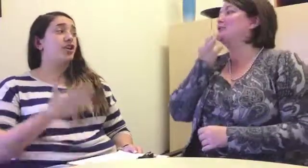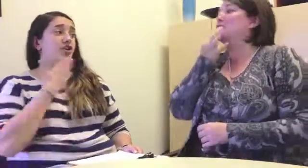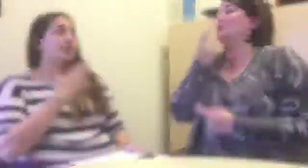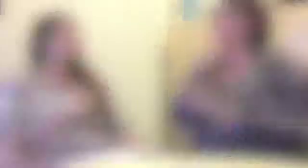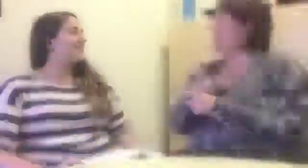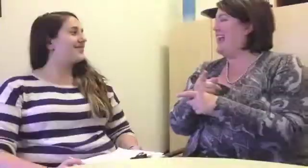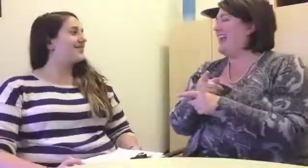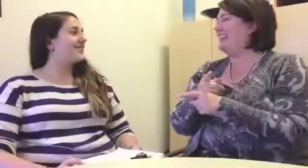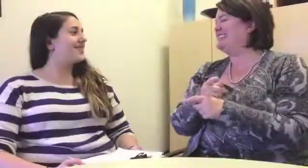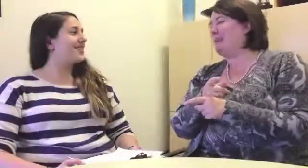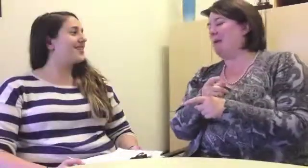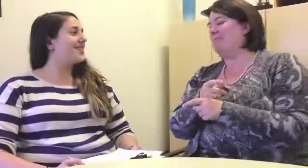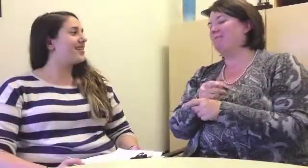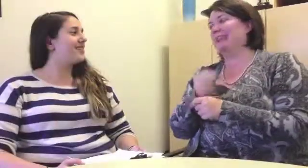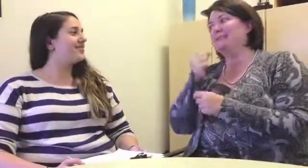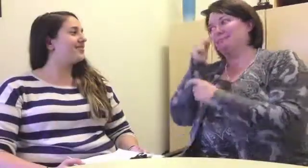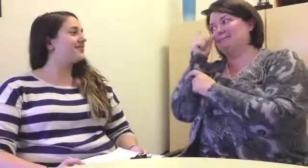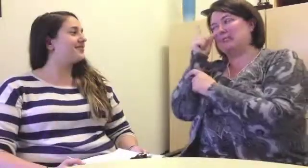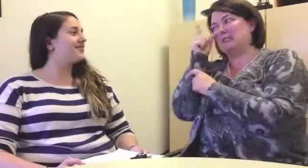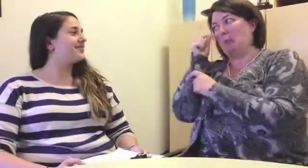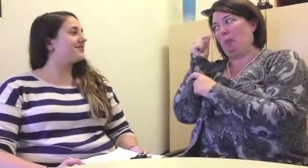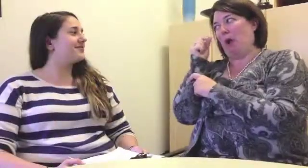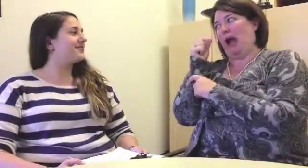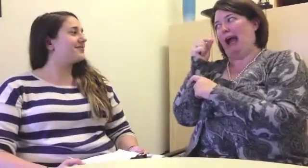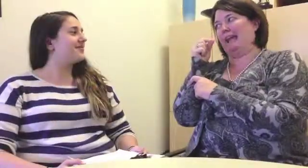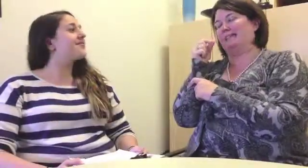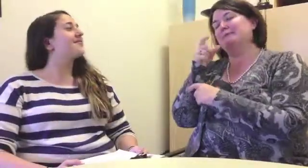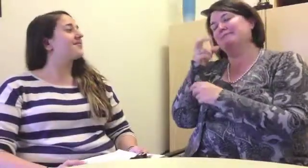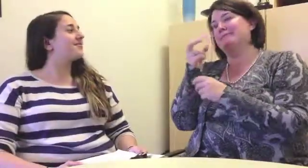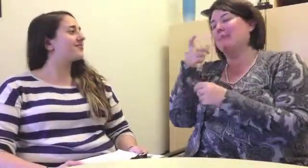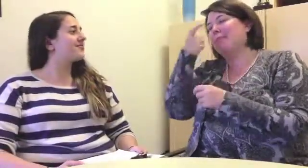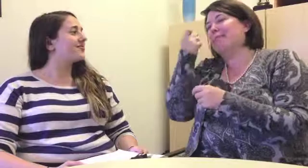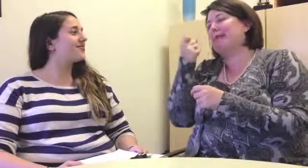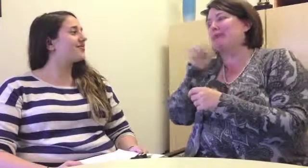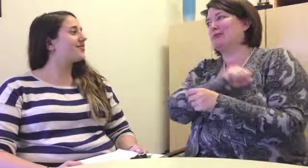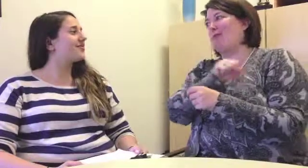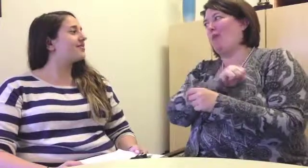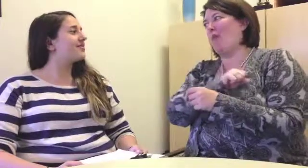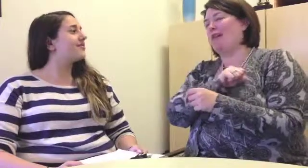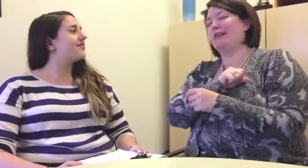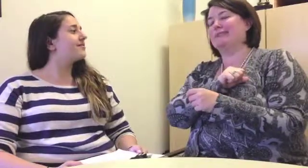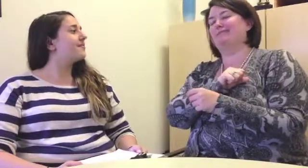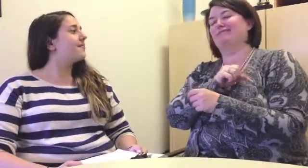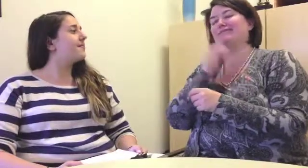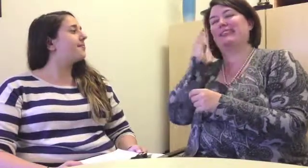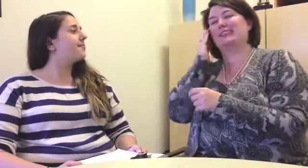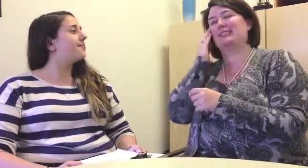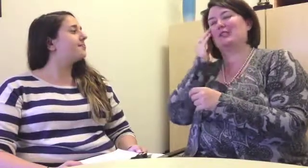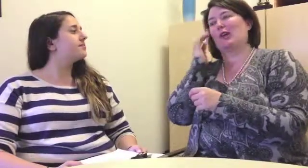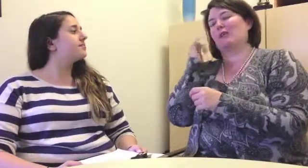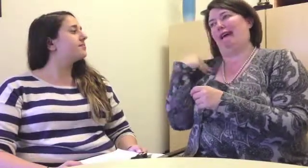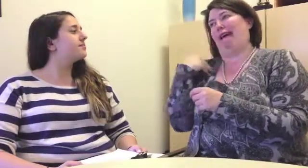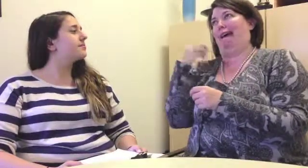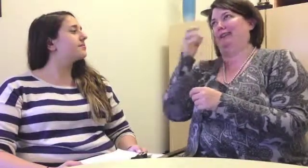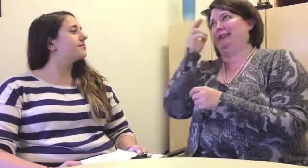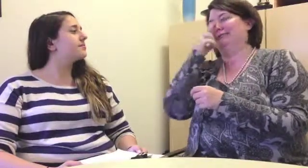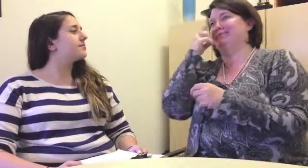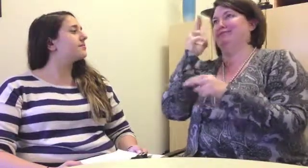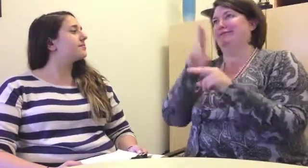and host for next year. So we'll let you know soon. Great. Yep, and it will be a surprise